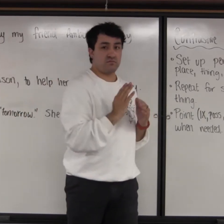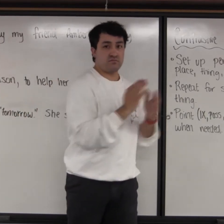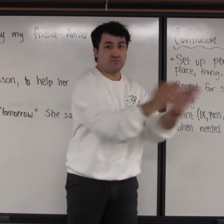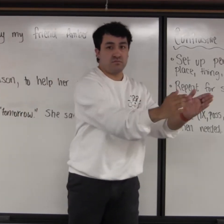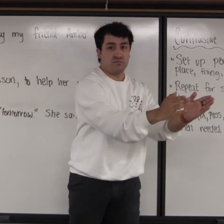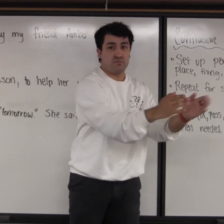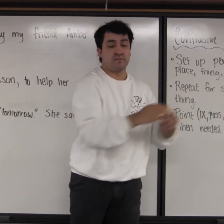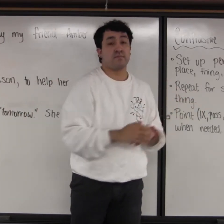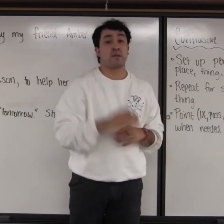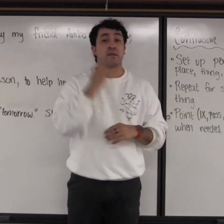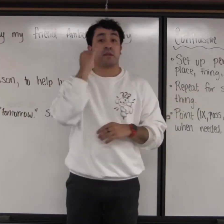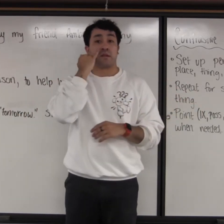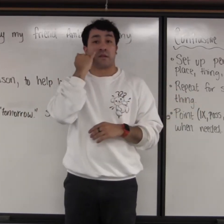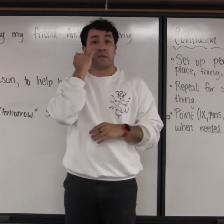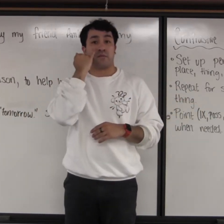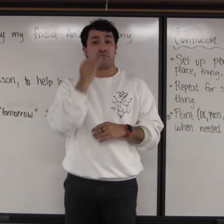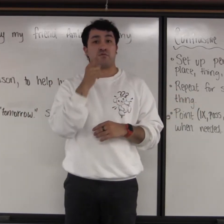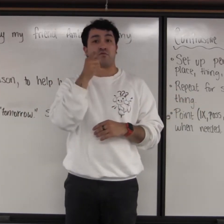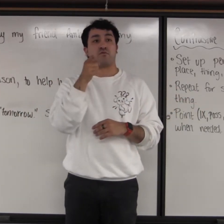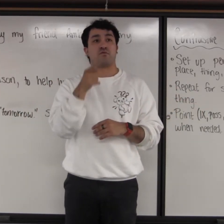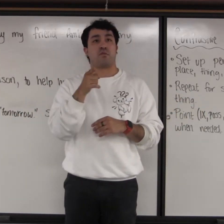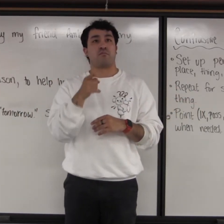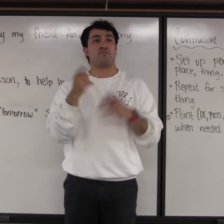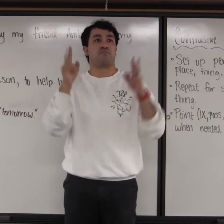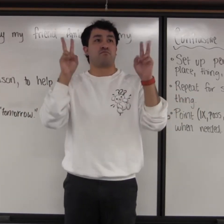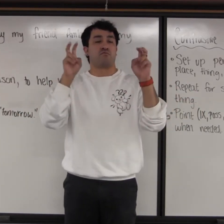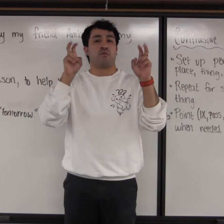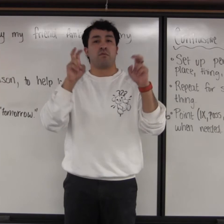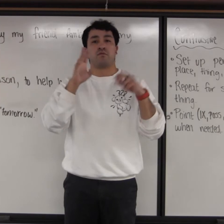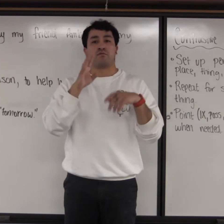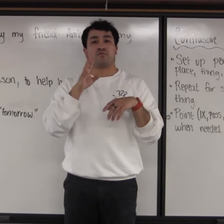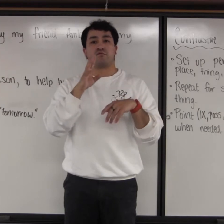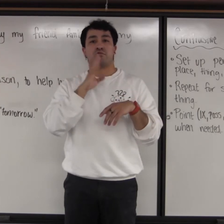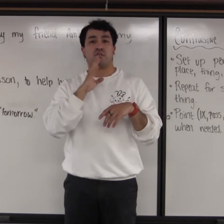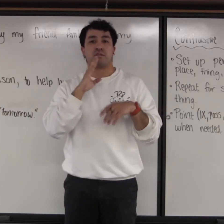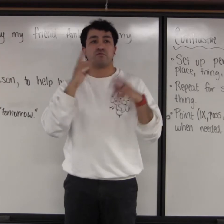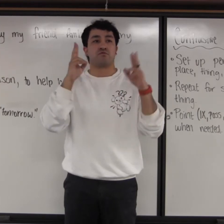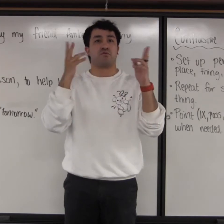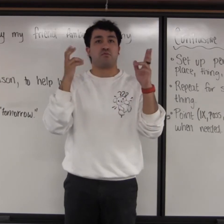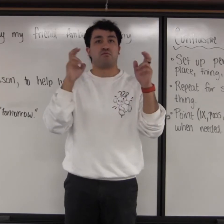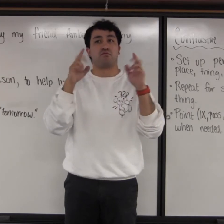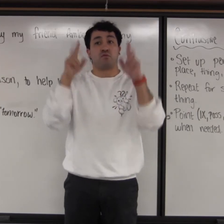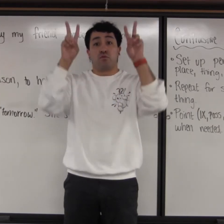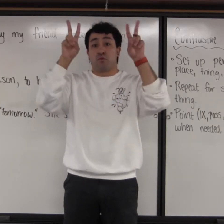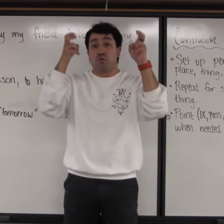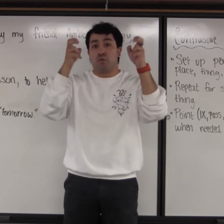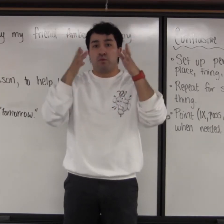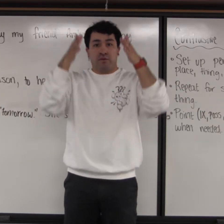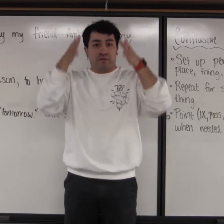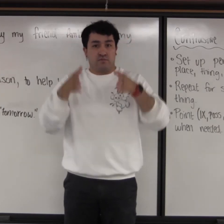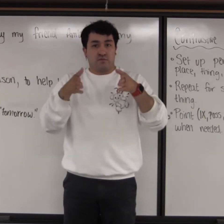covering. What we're going to be doing today is the opposite. So we're going to be role shifting inwards, you could